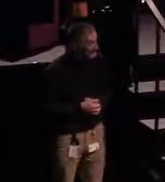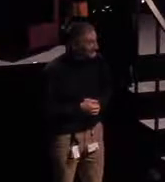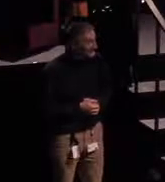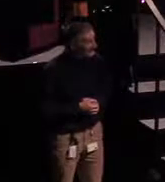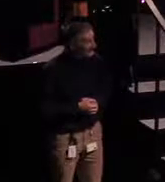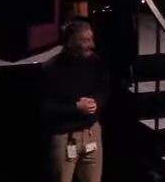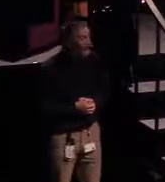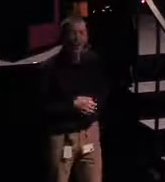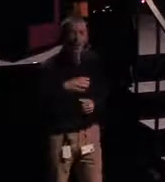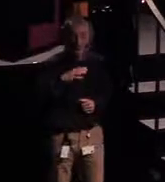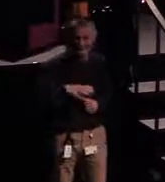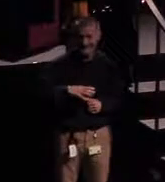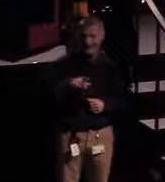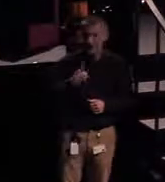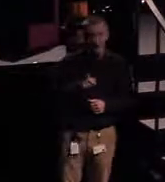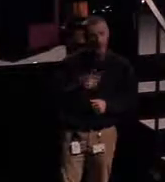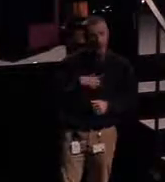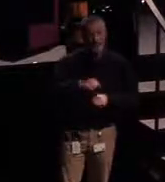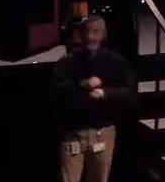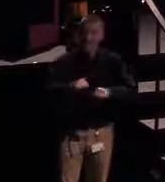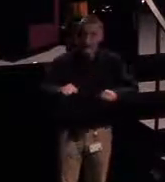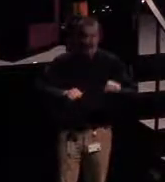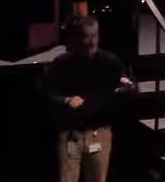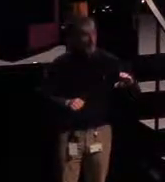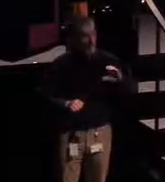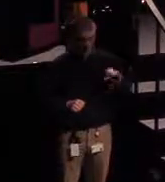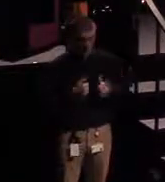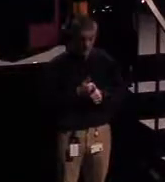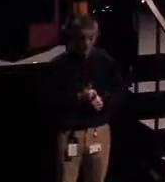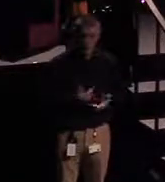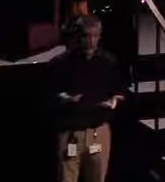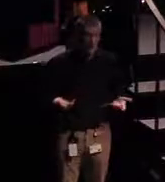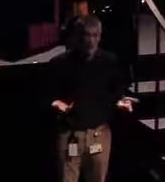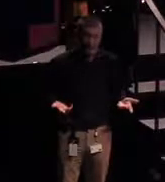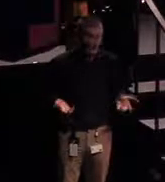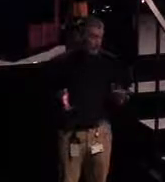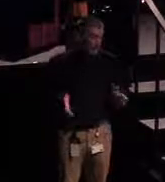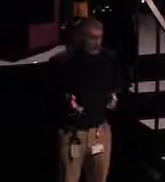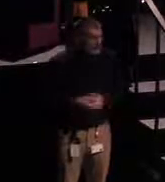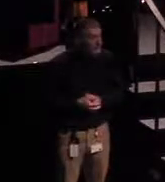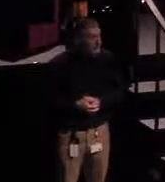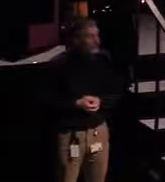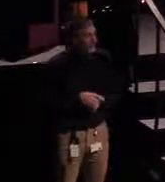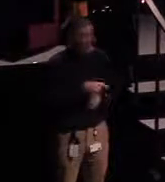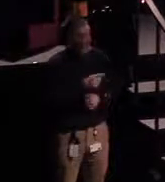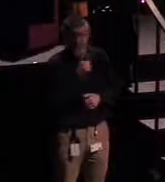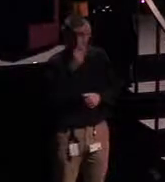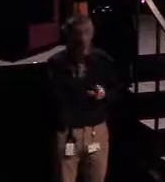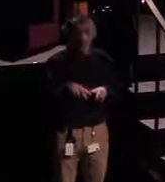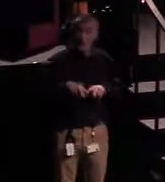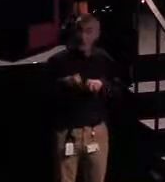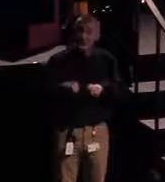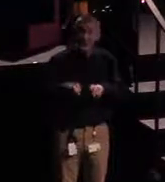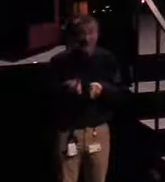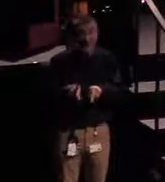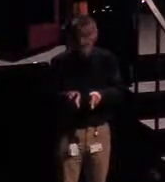all of those things, though. We need to be given space, money and support. And then we can make stuff happen. So there could be an Australian version of the